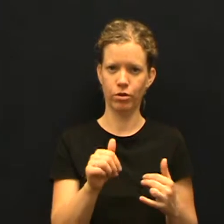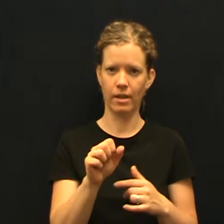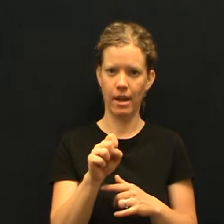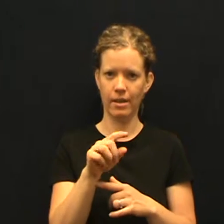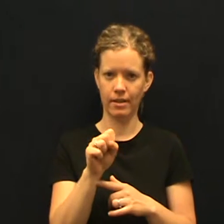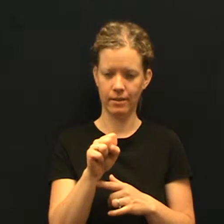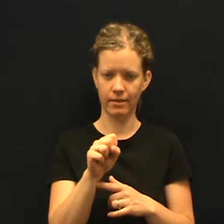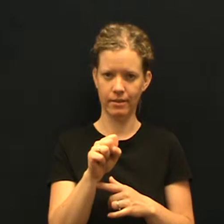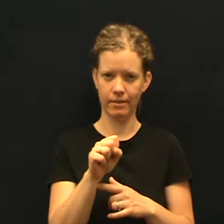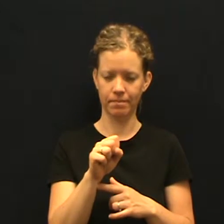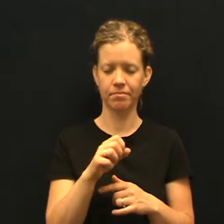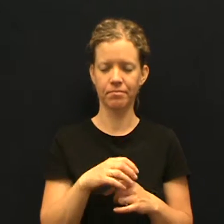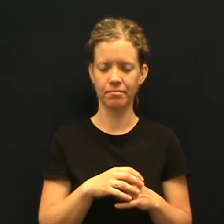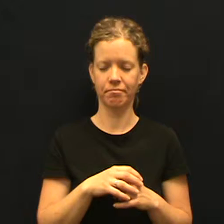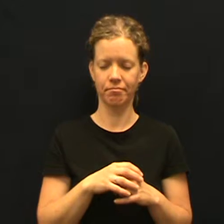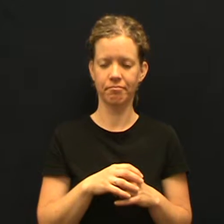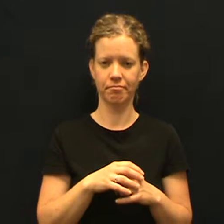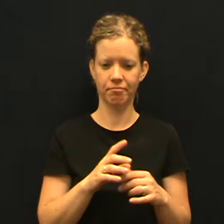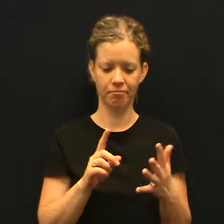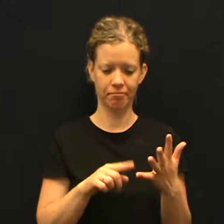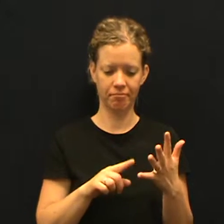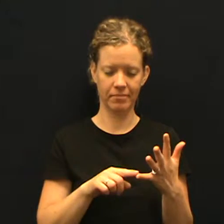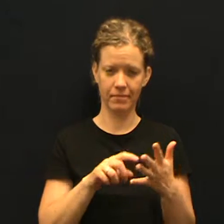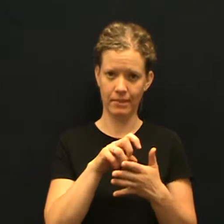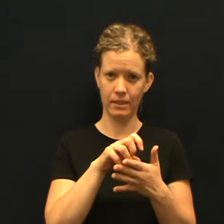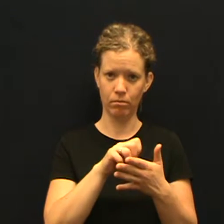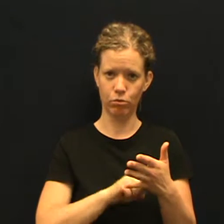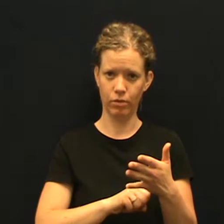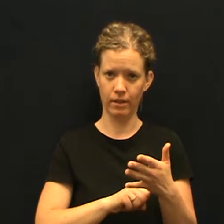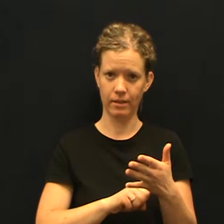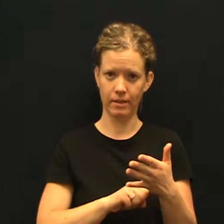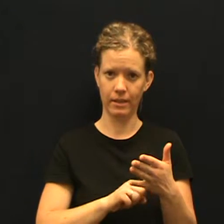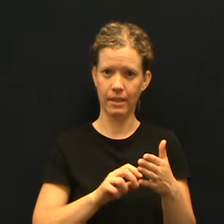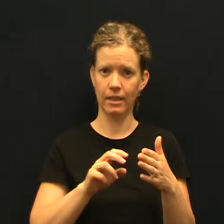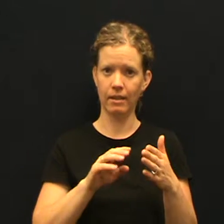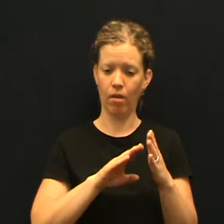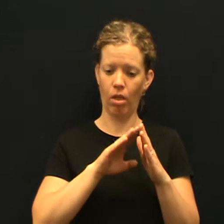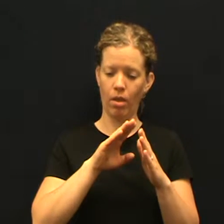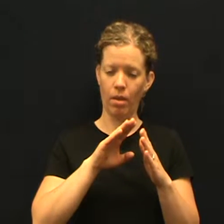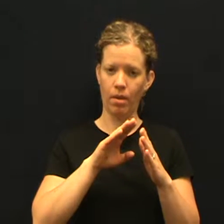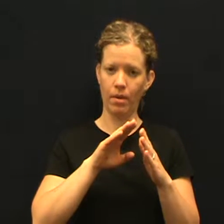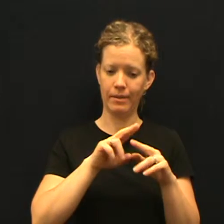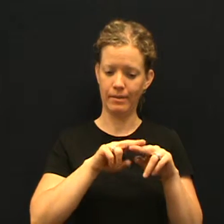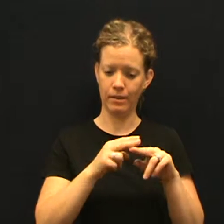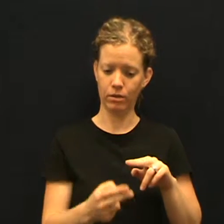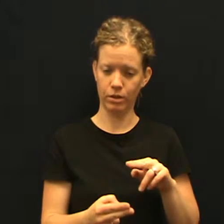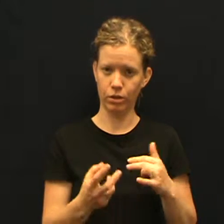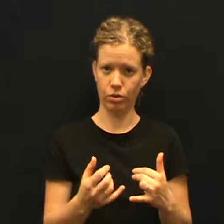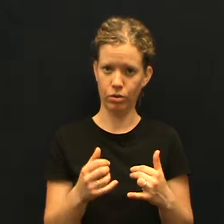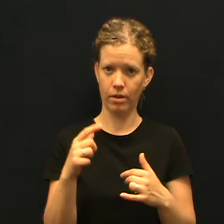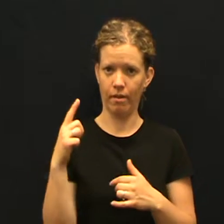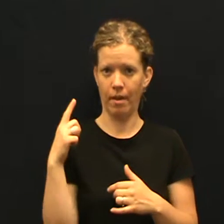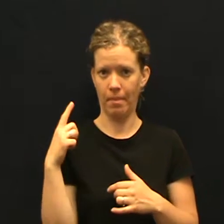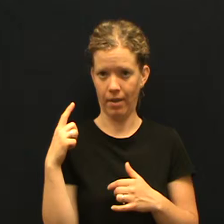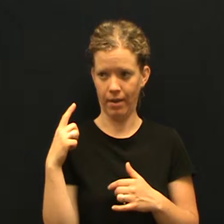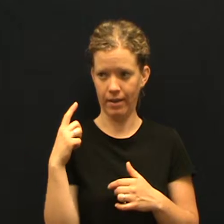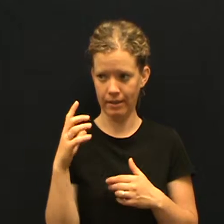in current assets. We subtract decreases in current liabilities, and we add back increases in current